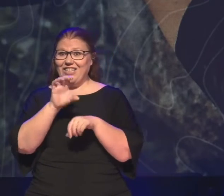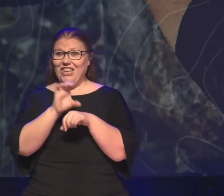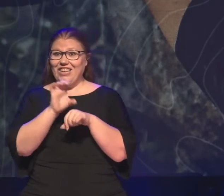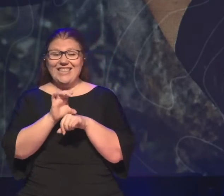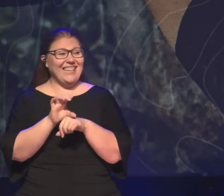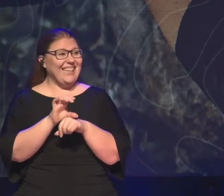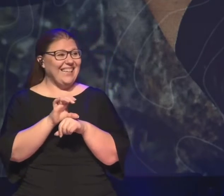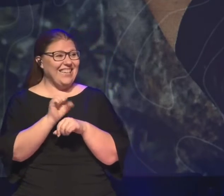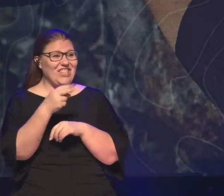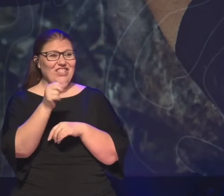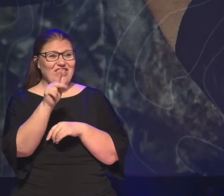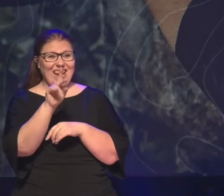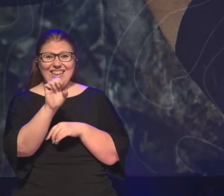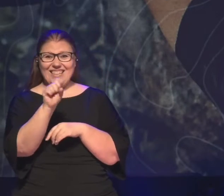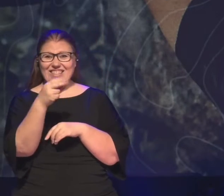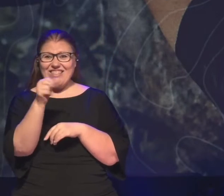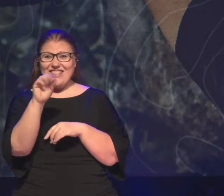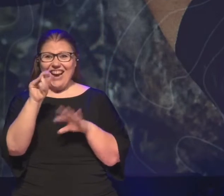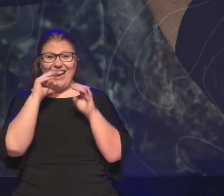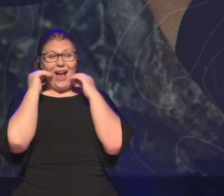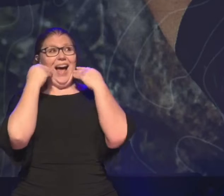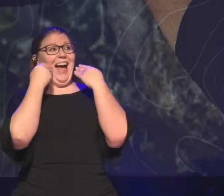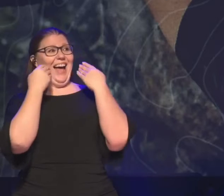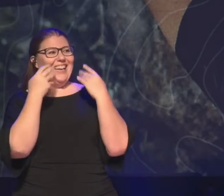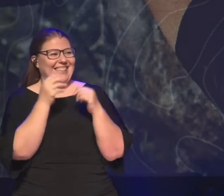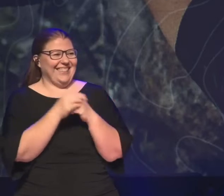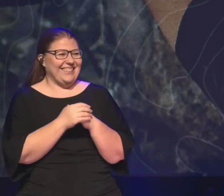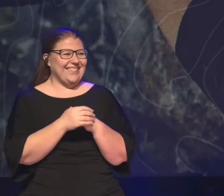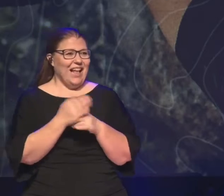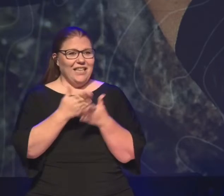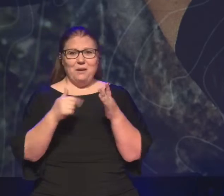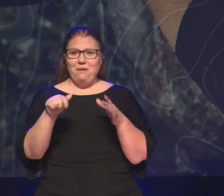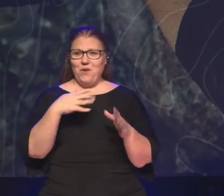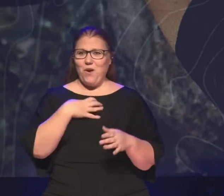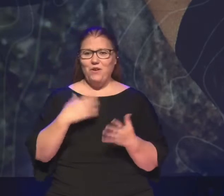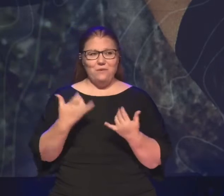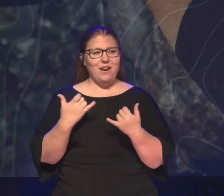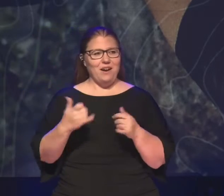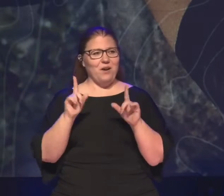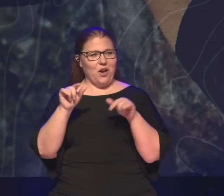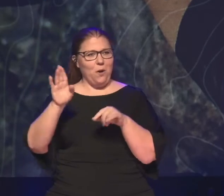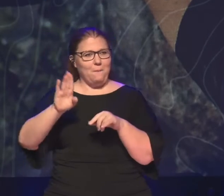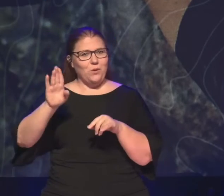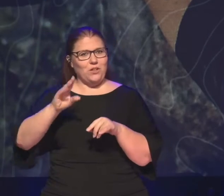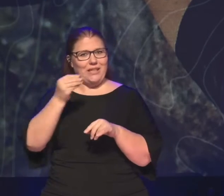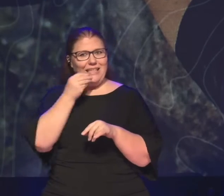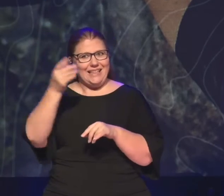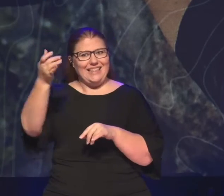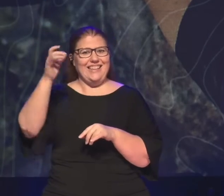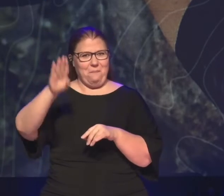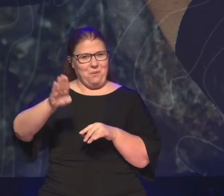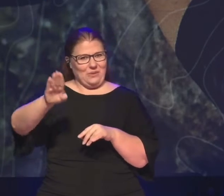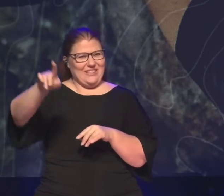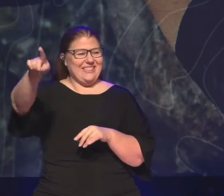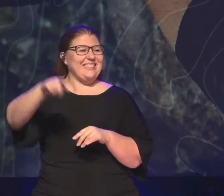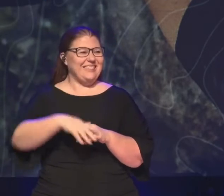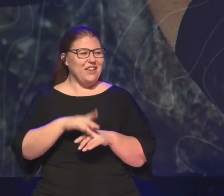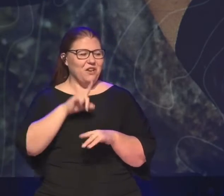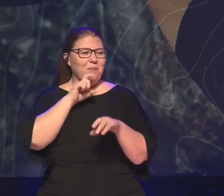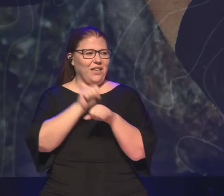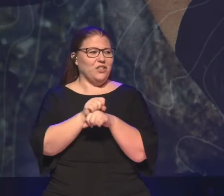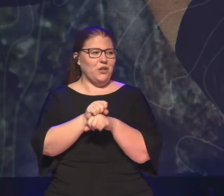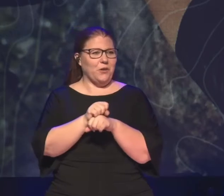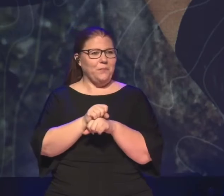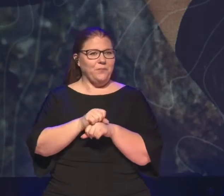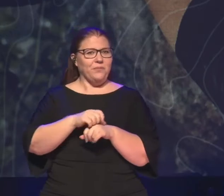really good. I'm glad. Glad we could make your day. Some of you are hungry right now, and you're going to go down to Boulder and eat Shake Shack. And so you should make sure that they